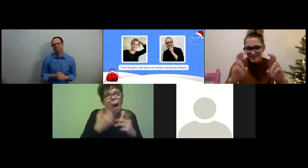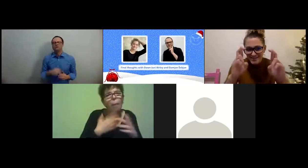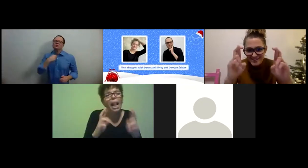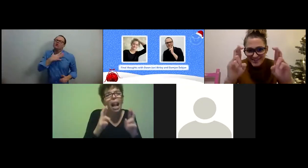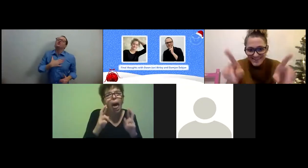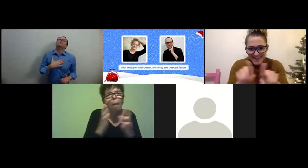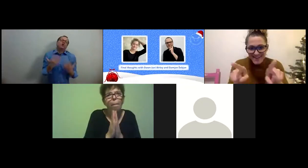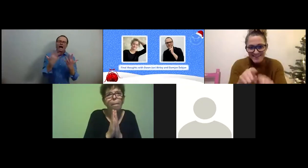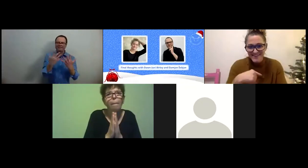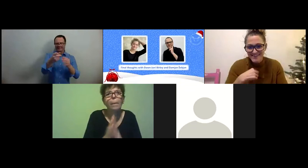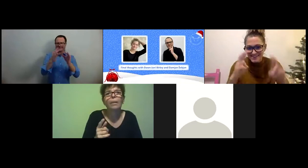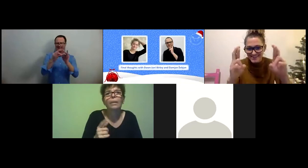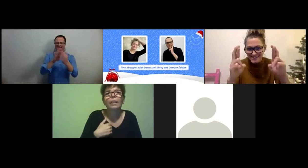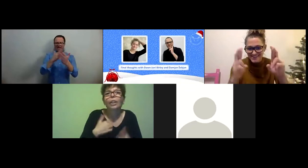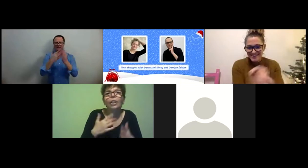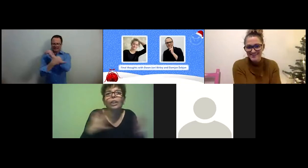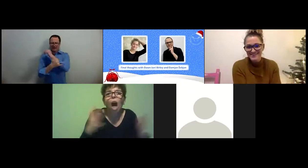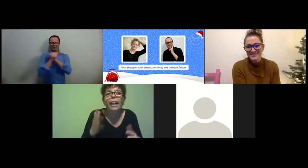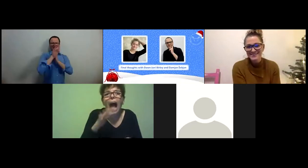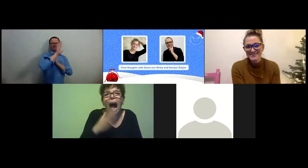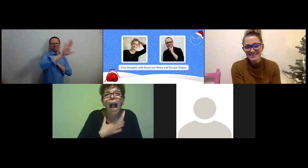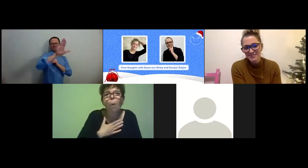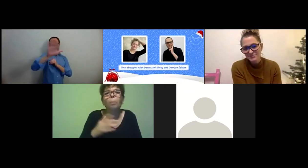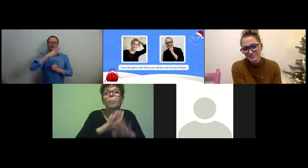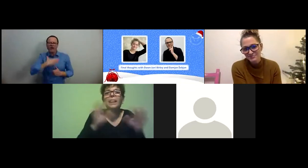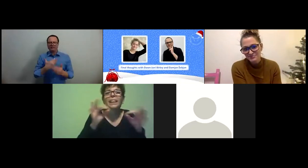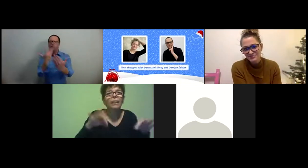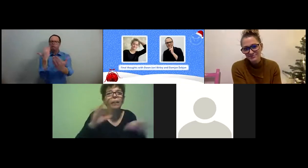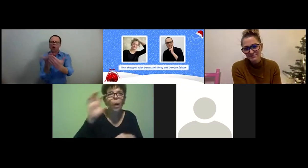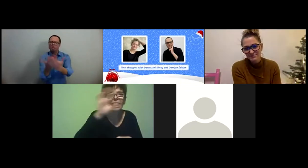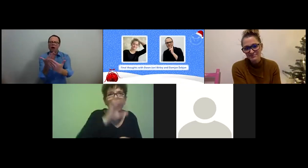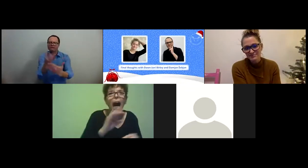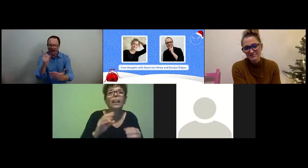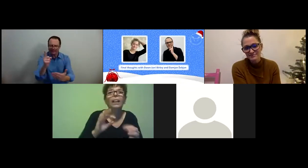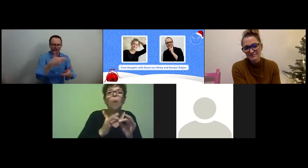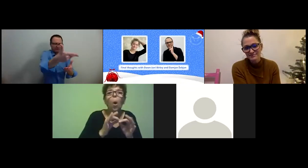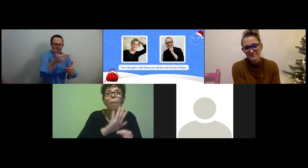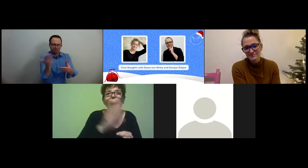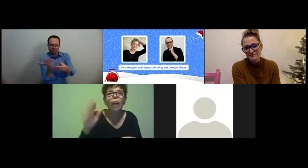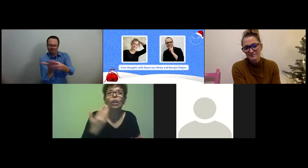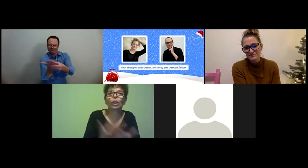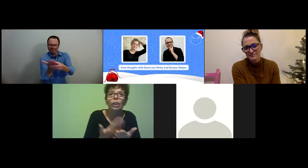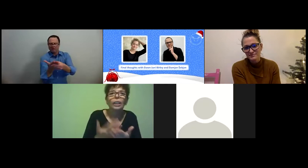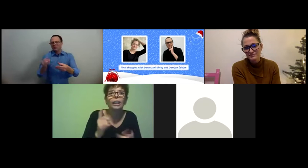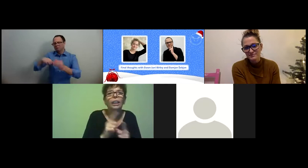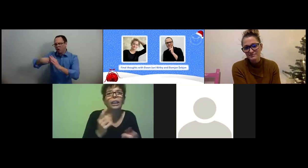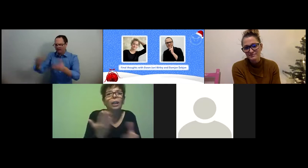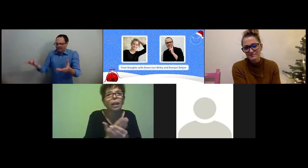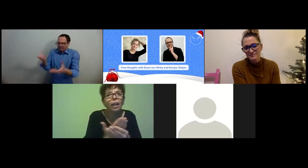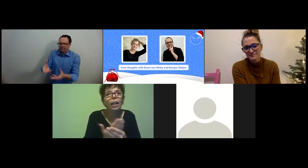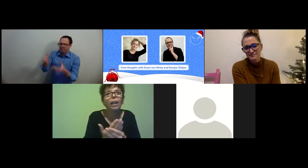project and a deaf-led app. I want to an application. I want to